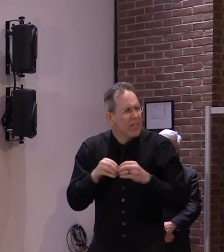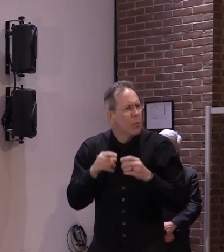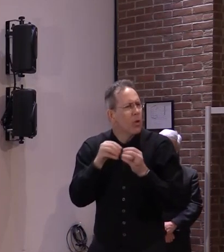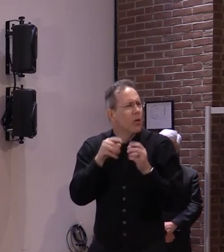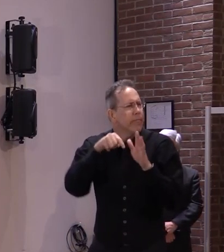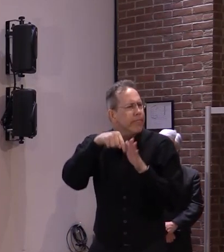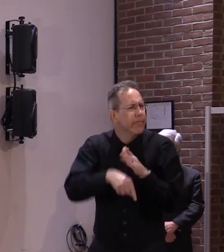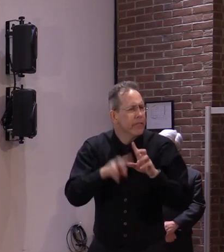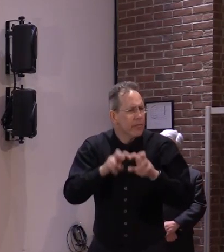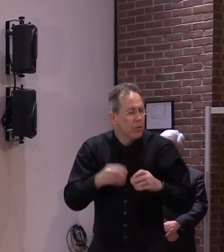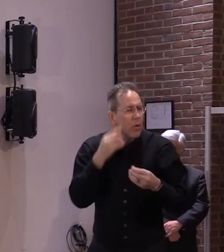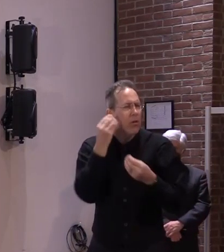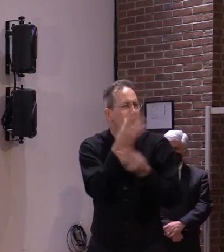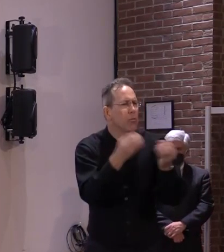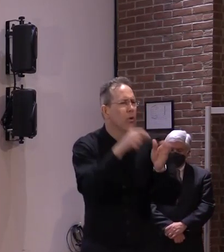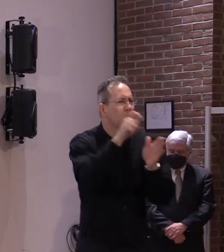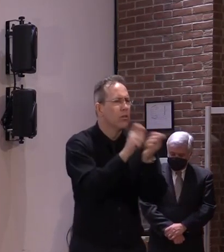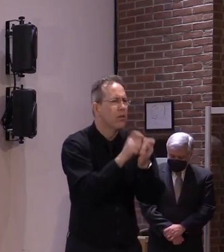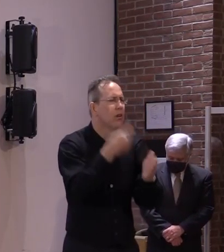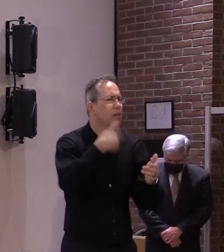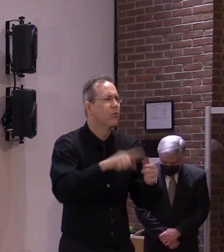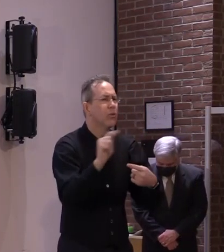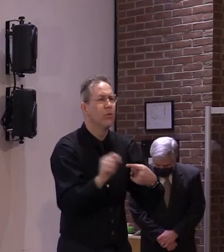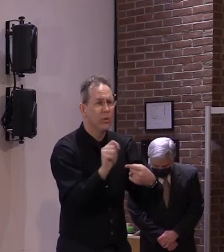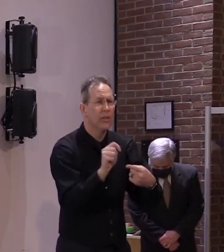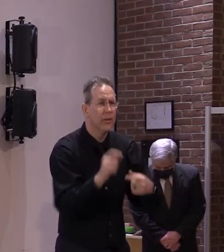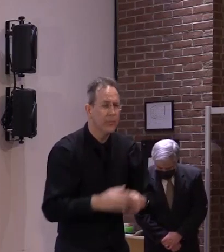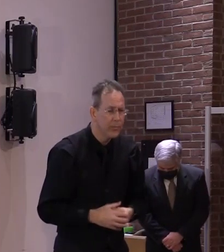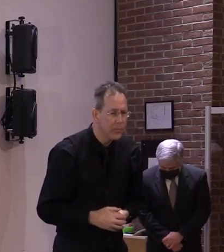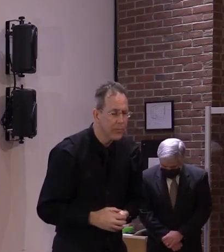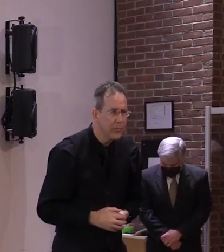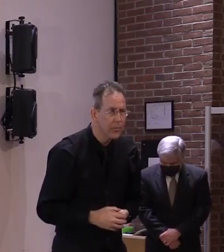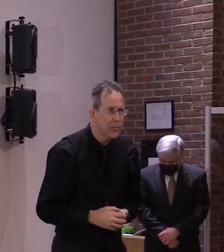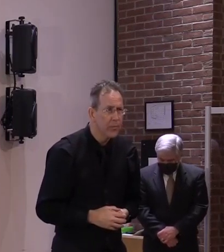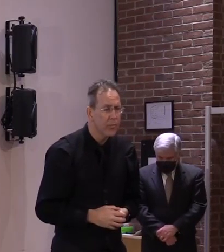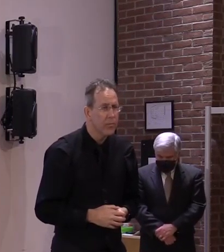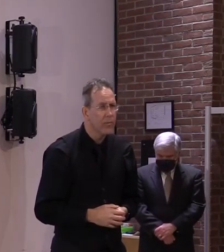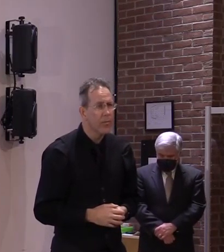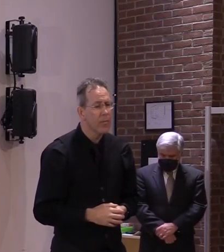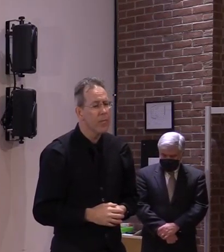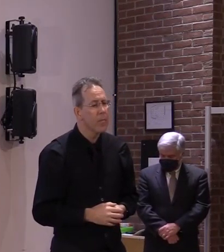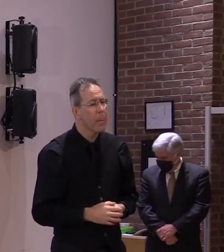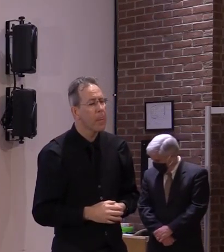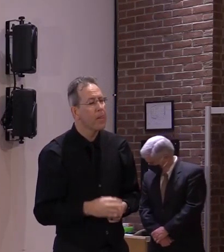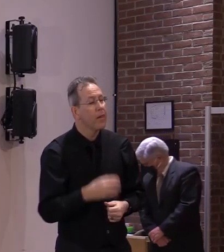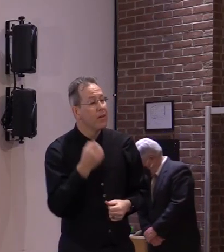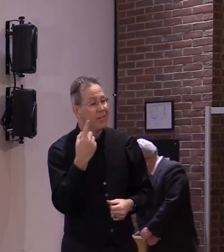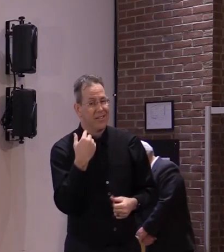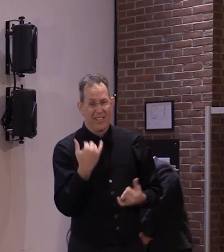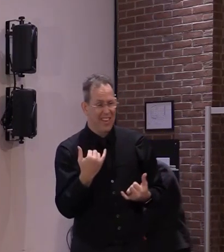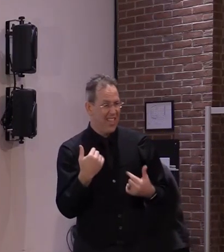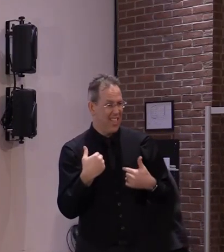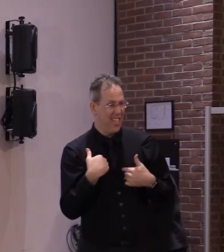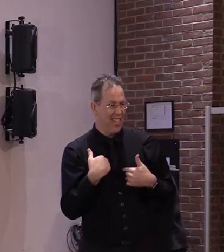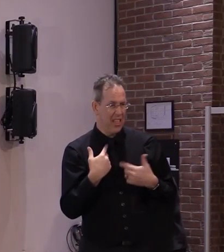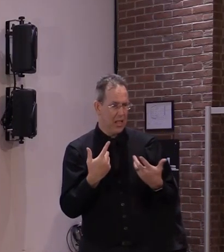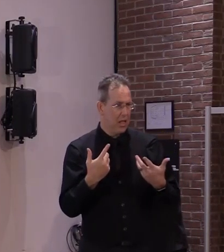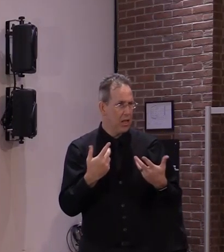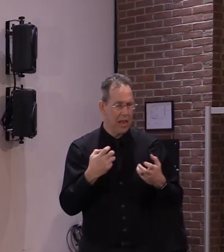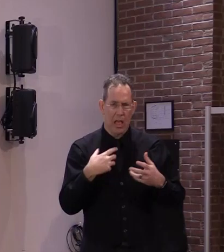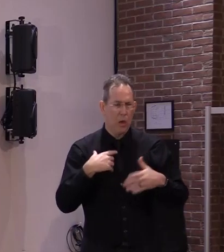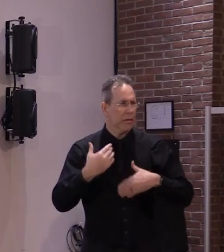It's clear that we are now in a race to continue to suppress the virus by adhering even more strictly to public health